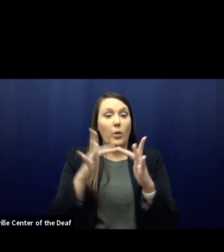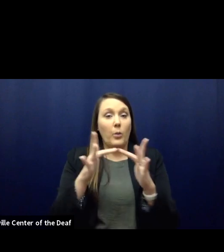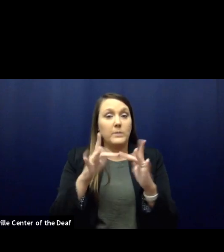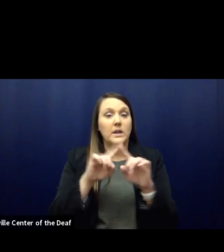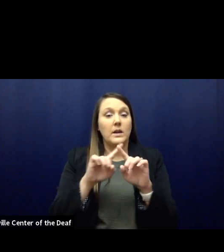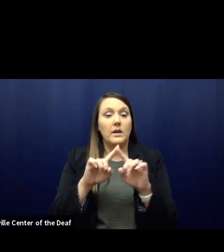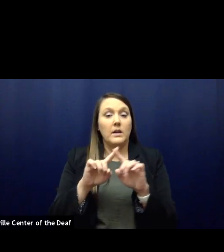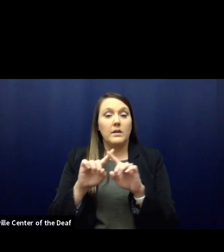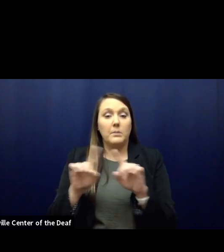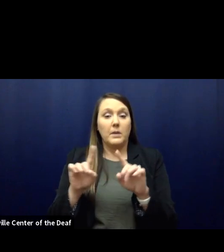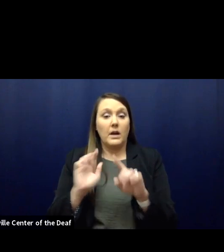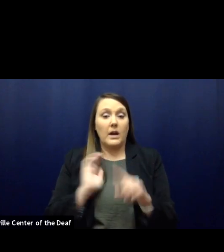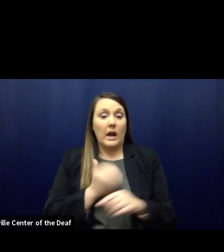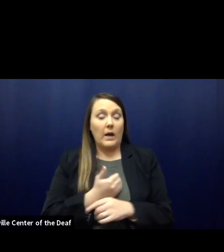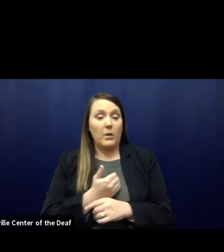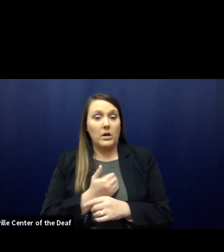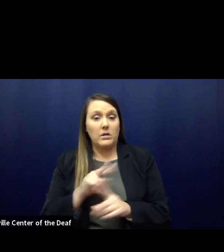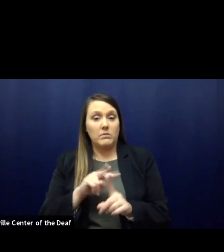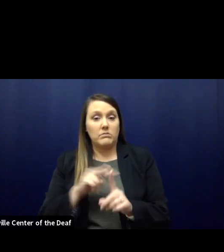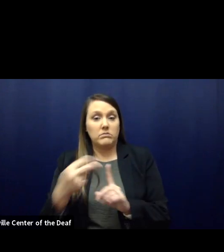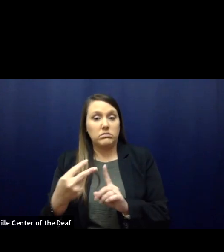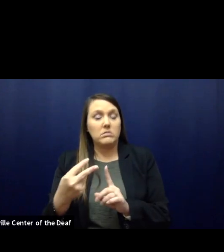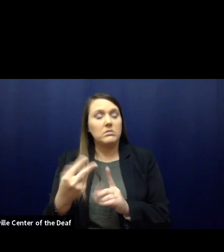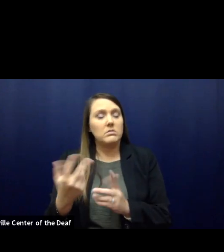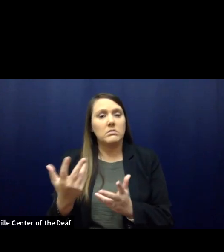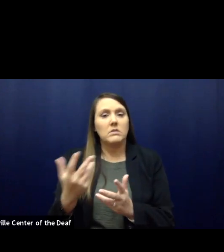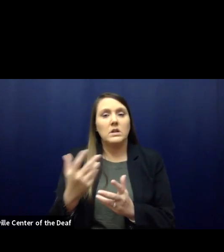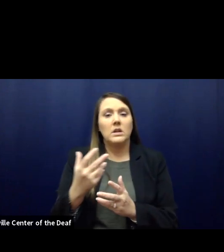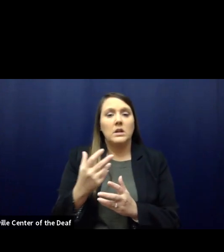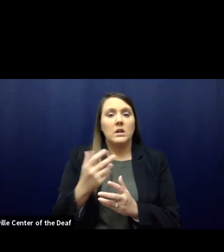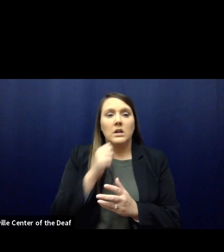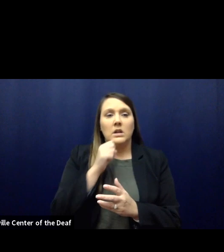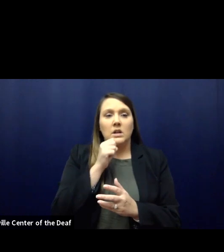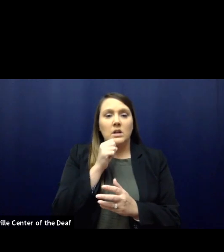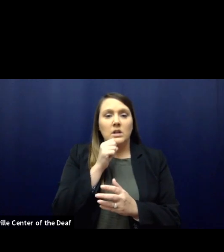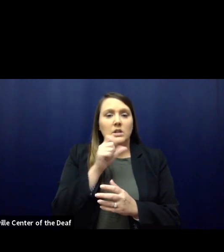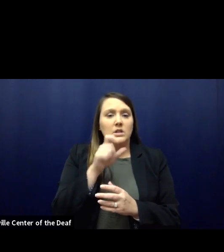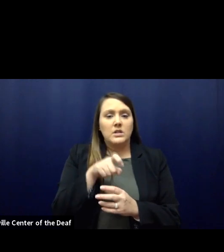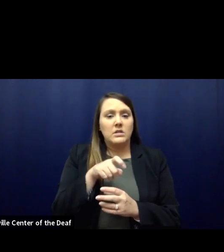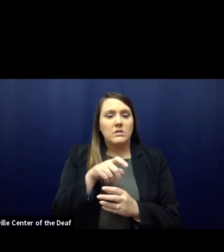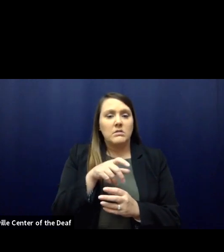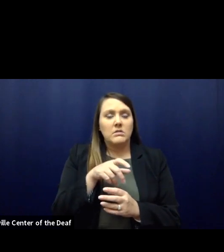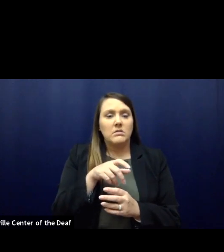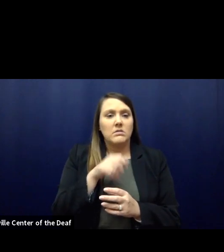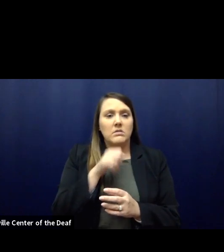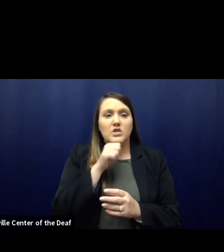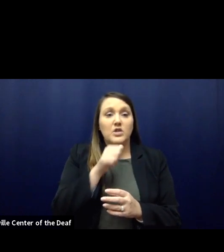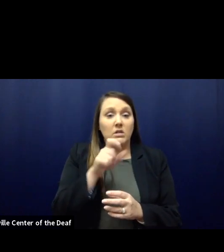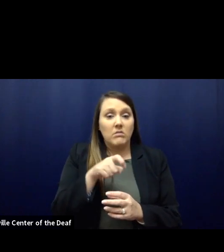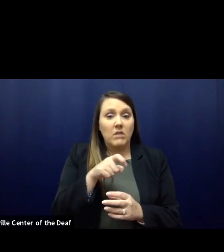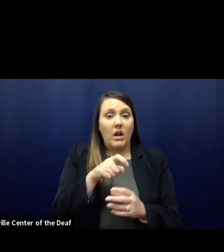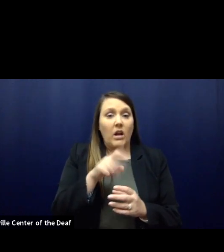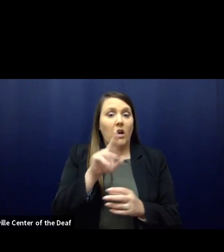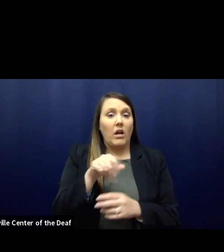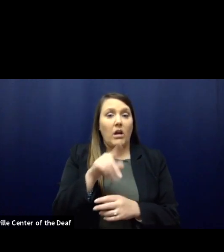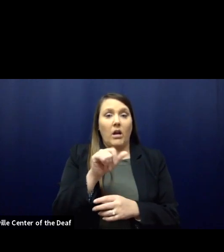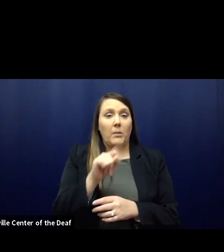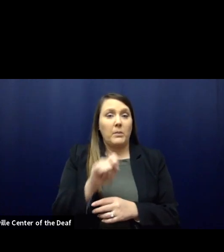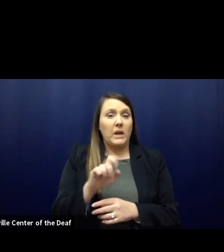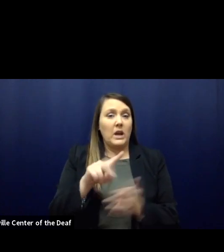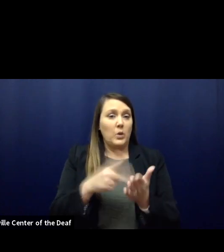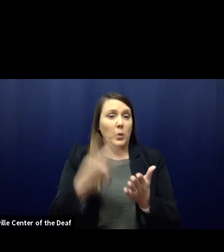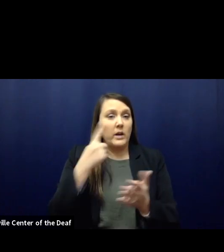end. Yeah, you shouldn't have updated twice. Vincent's asking if it updated twice because there's multiple versions and it's